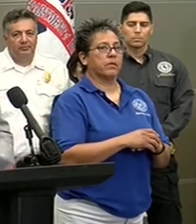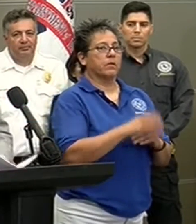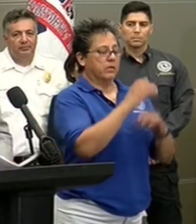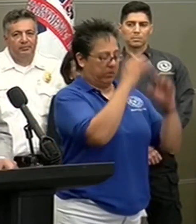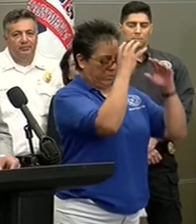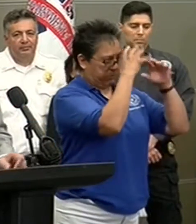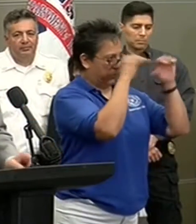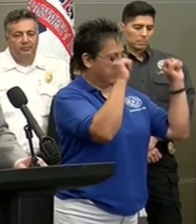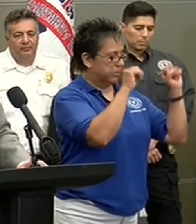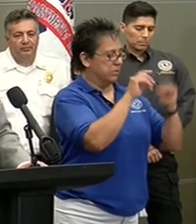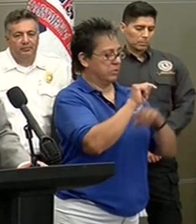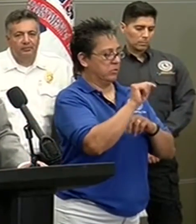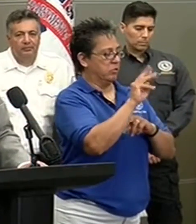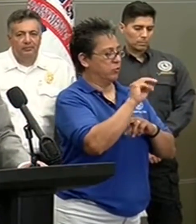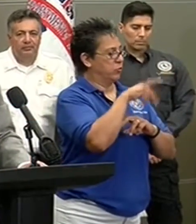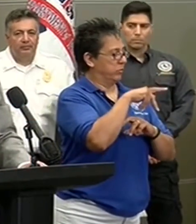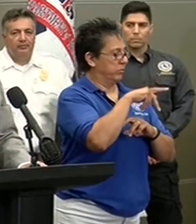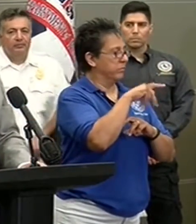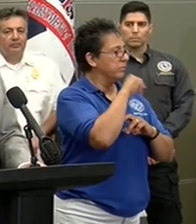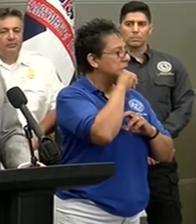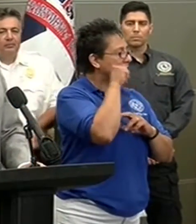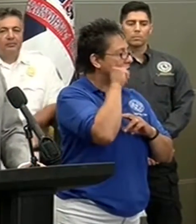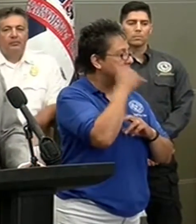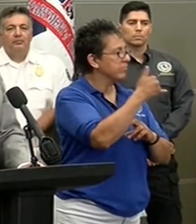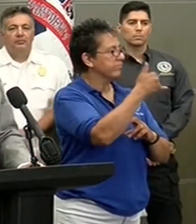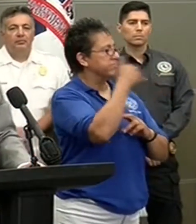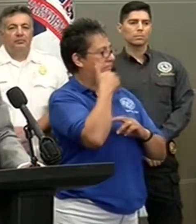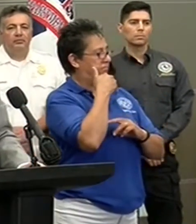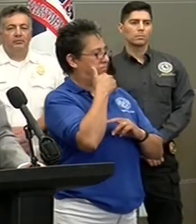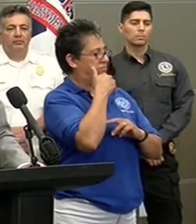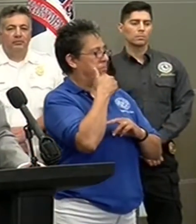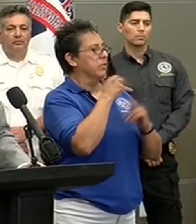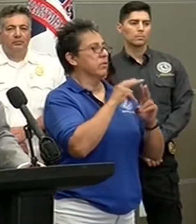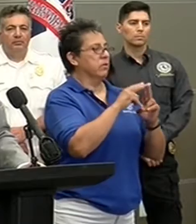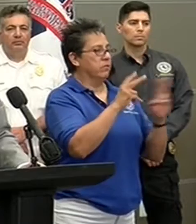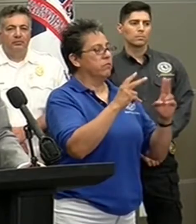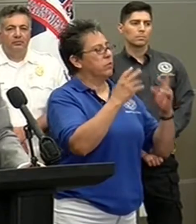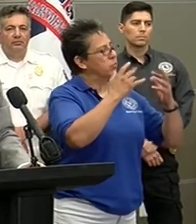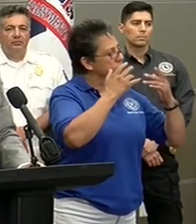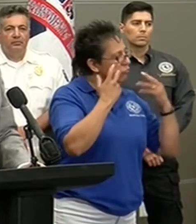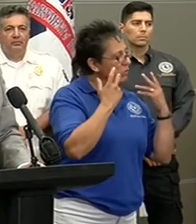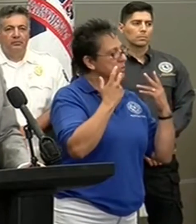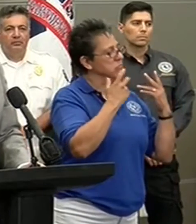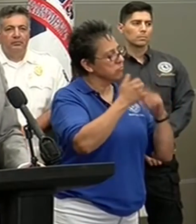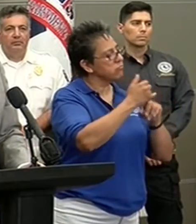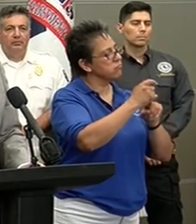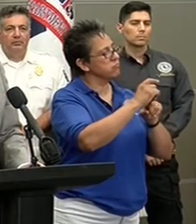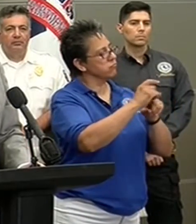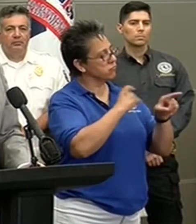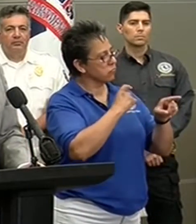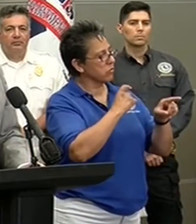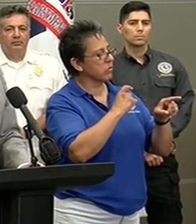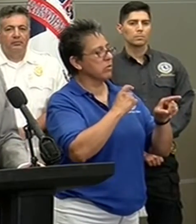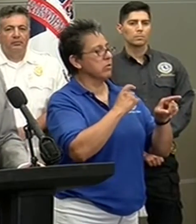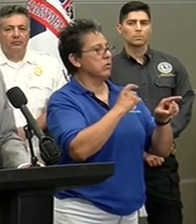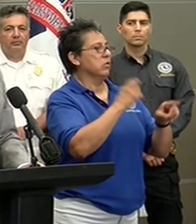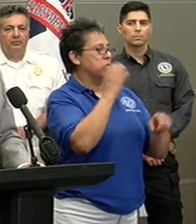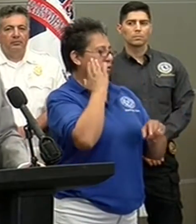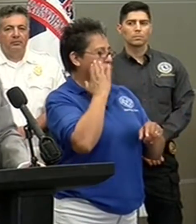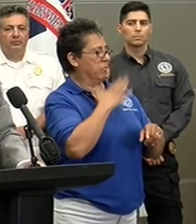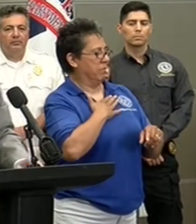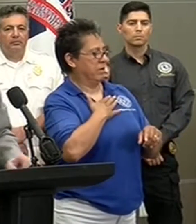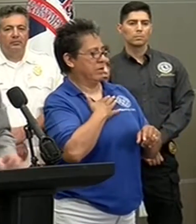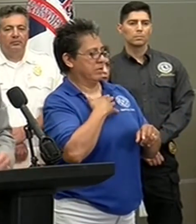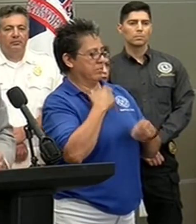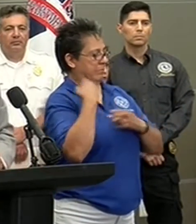President Trump called me yesterday. He was very gracious in the call. You all know of my history with